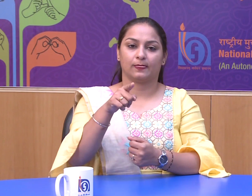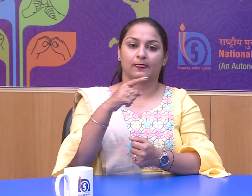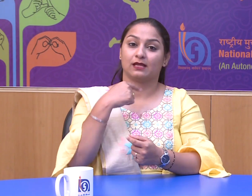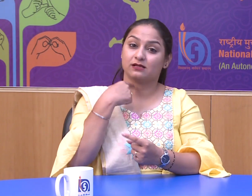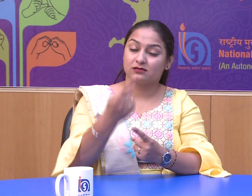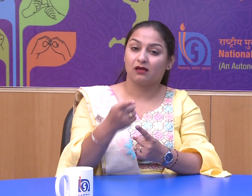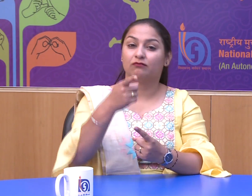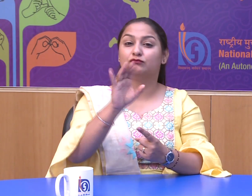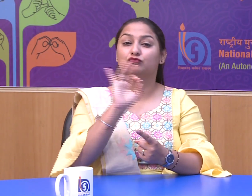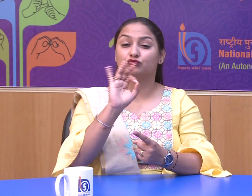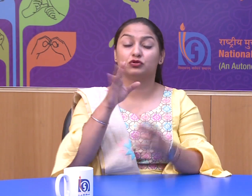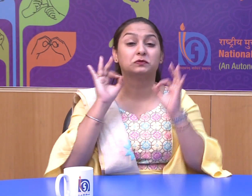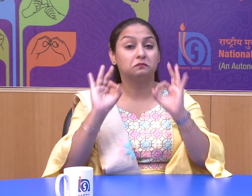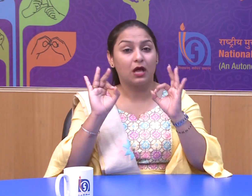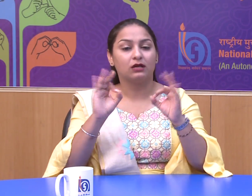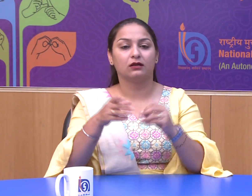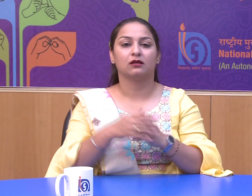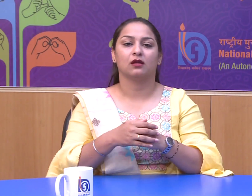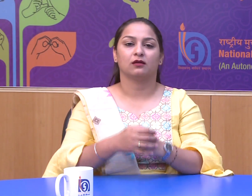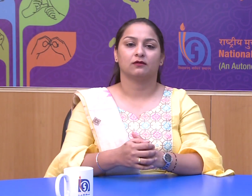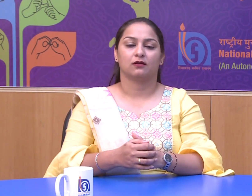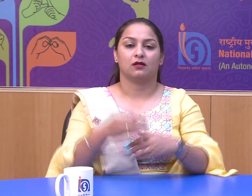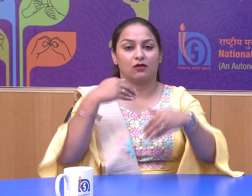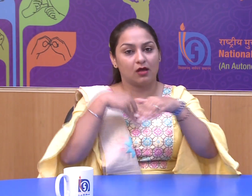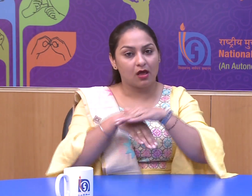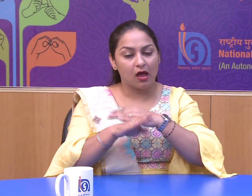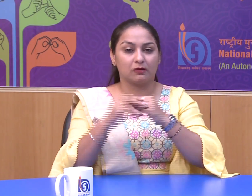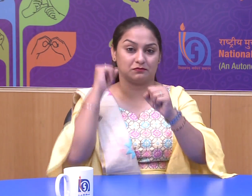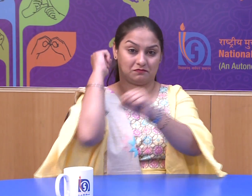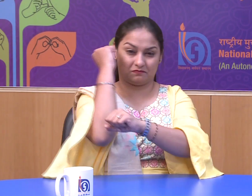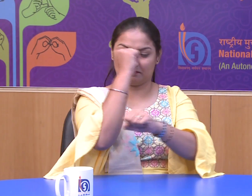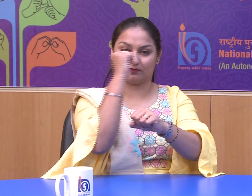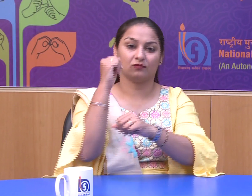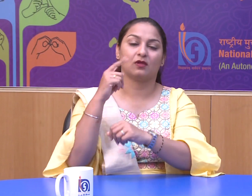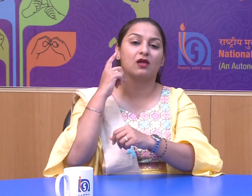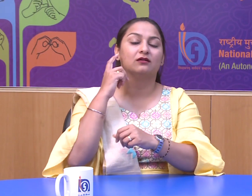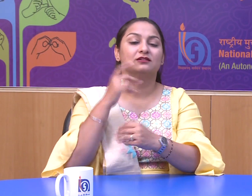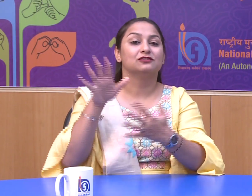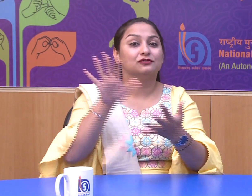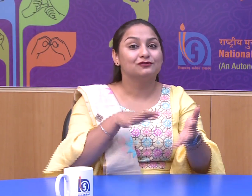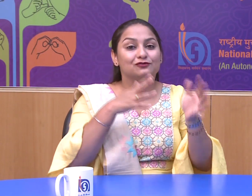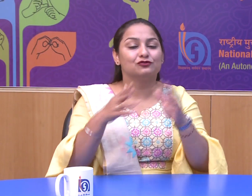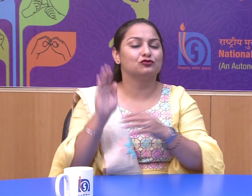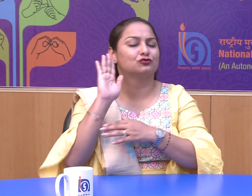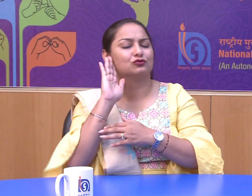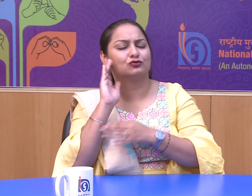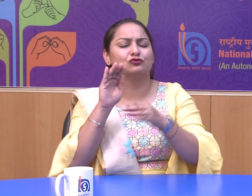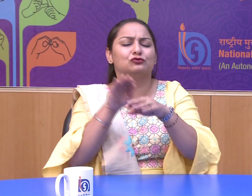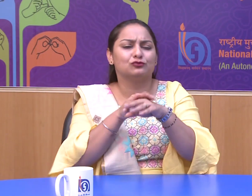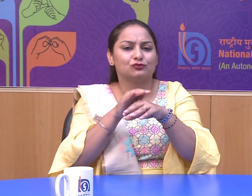its specialty lay in producing sweet and rapturous